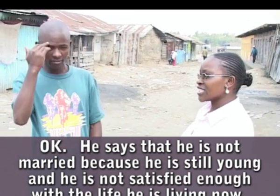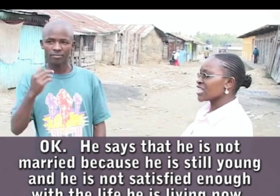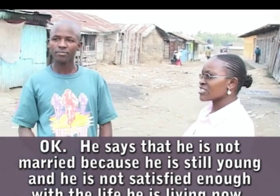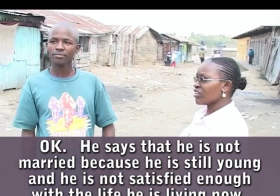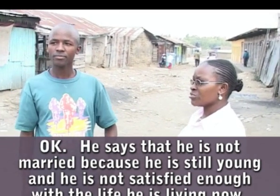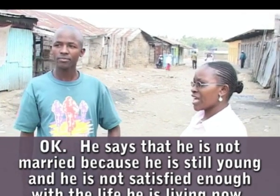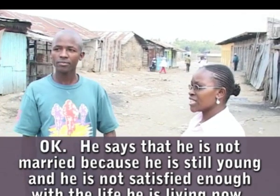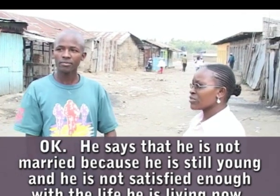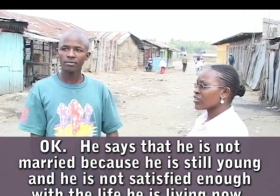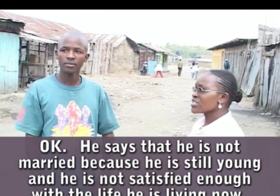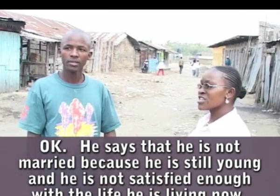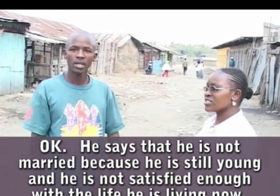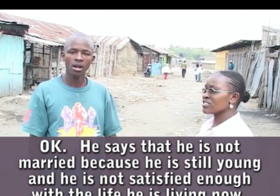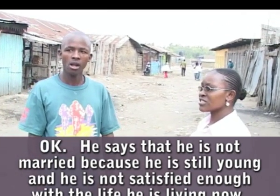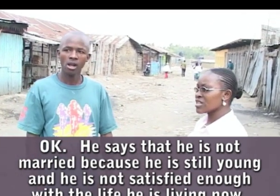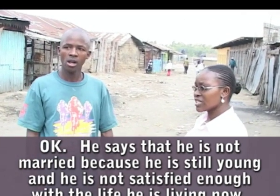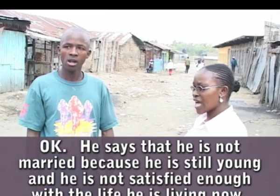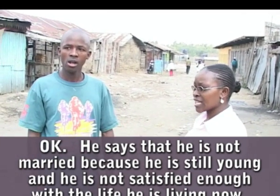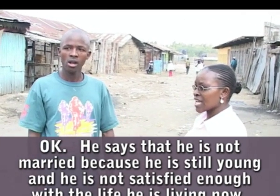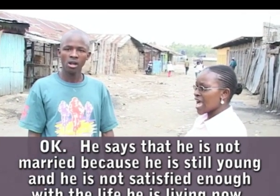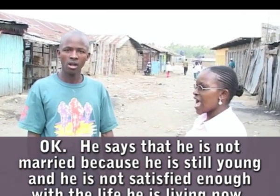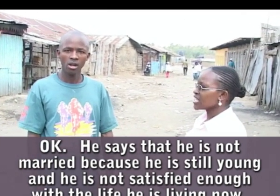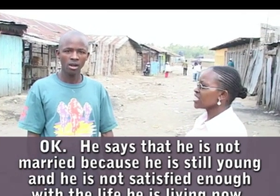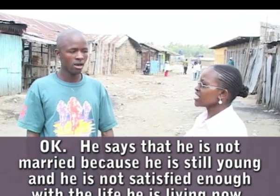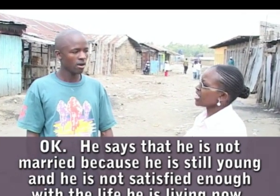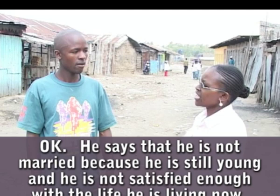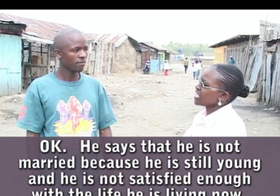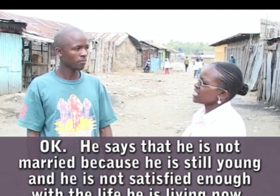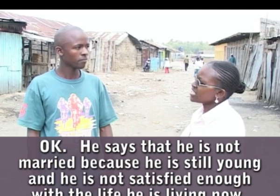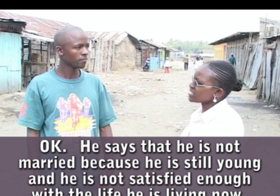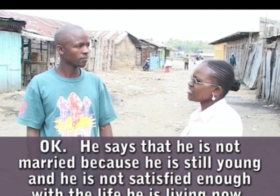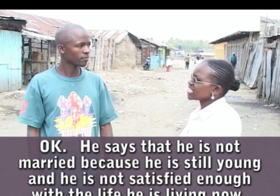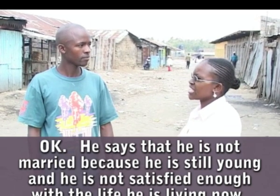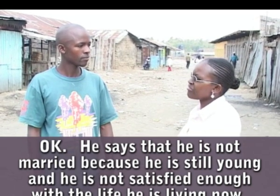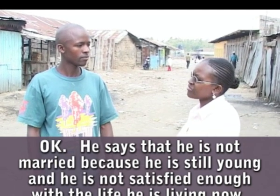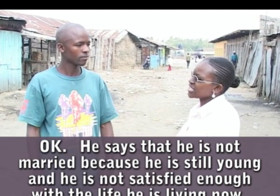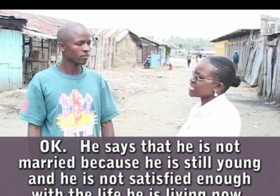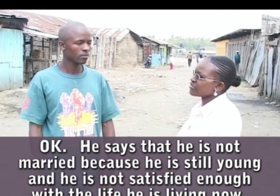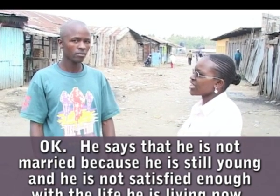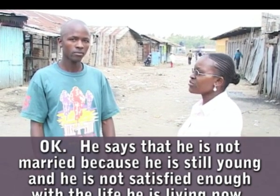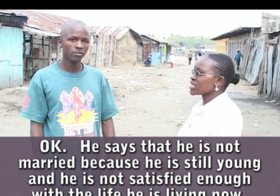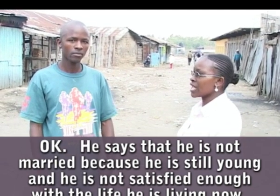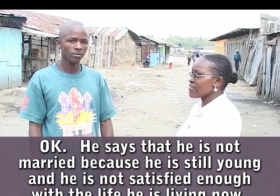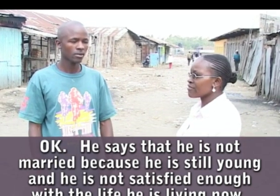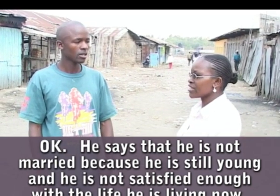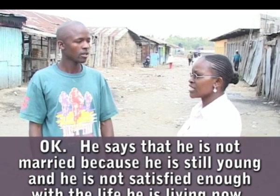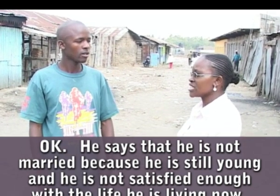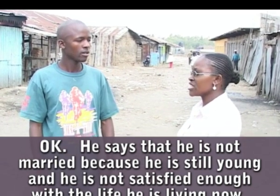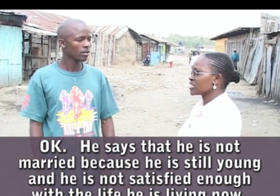he is not married because he is still young and he is not enough satisfied with life he is